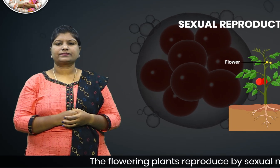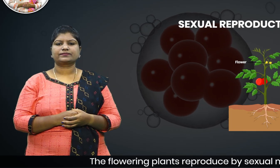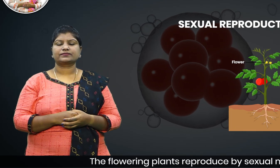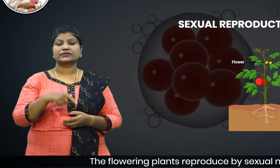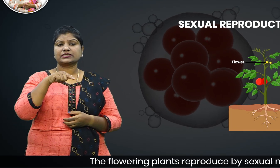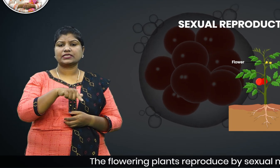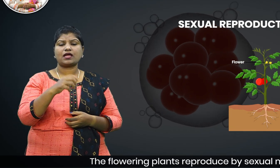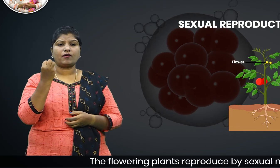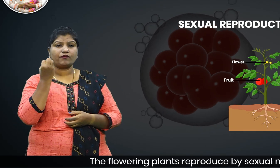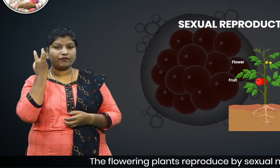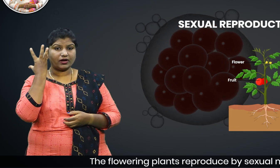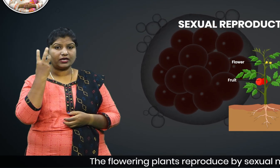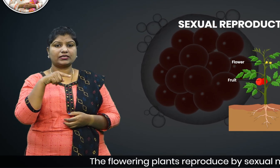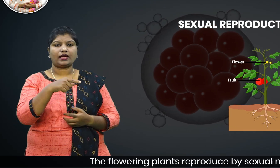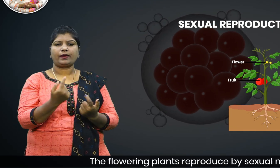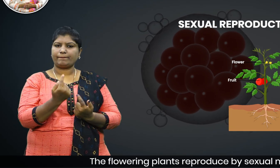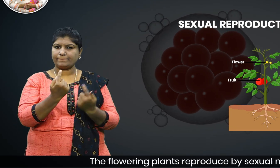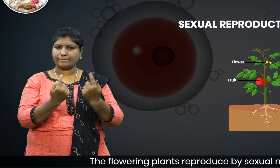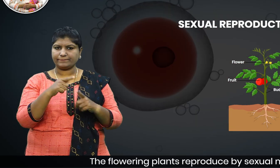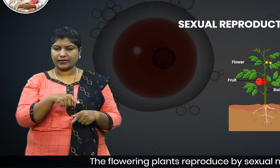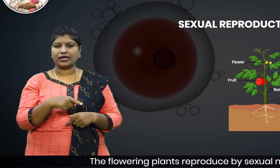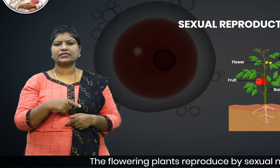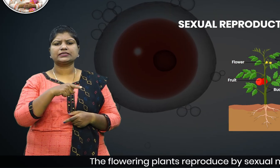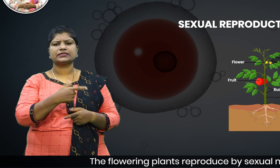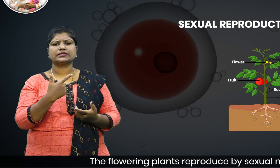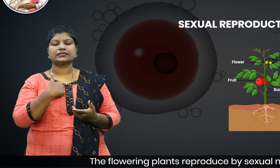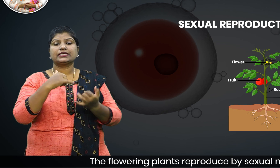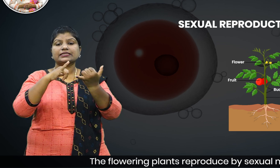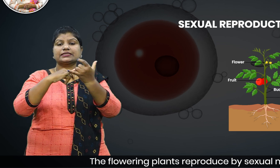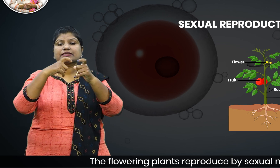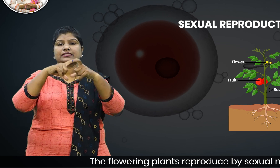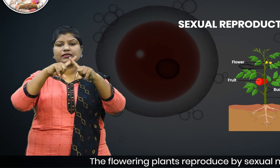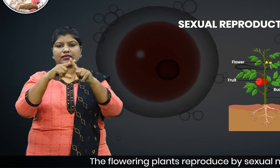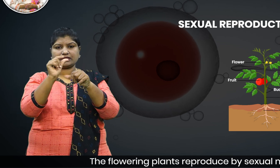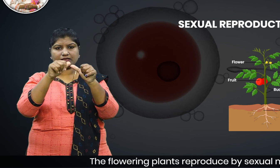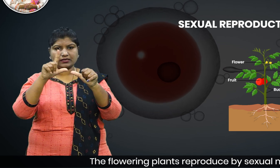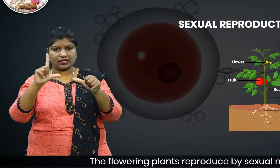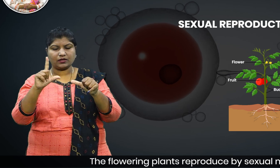The flowering plants reproduce by sexual method.